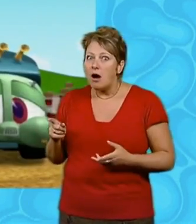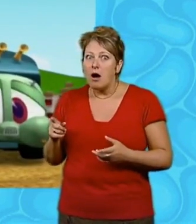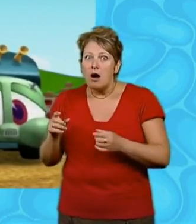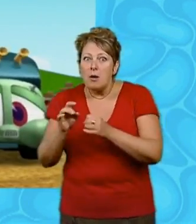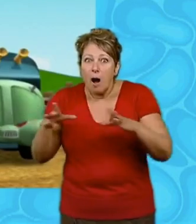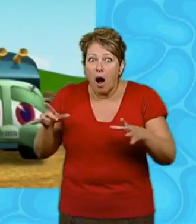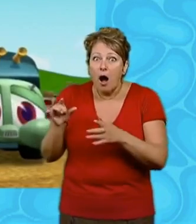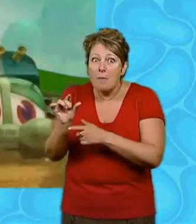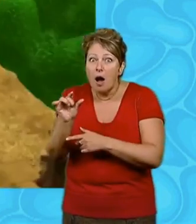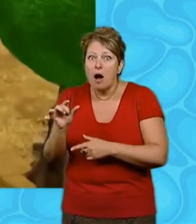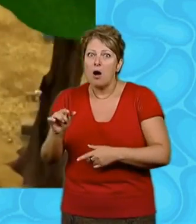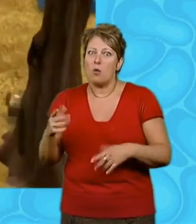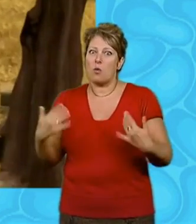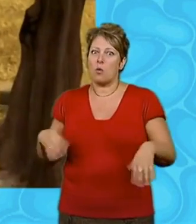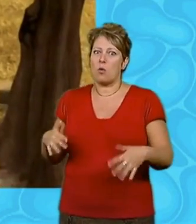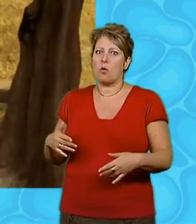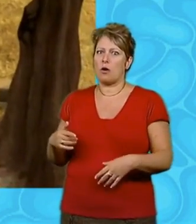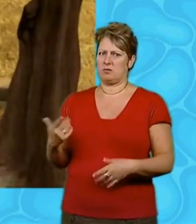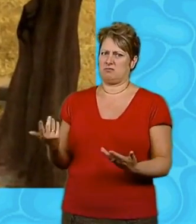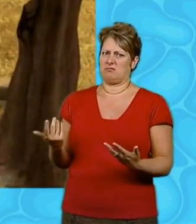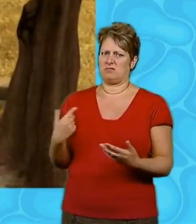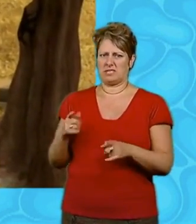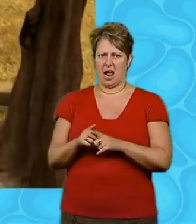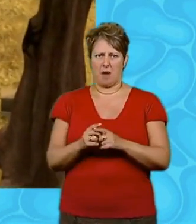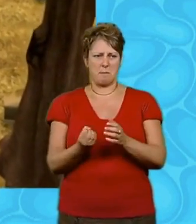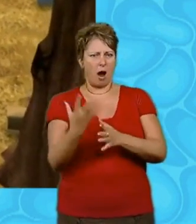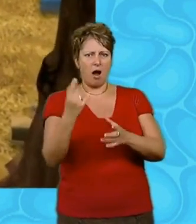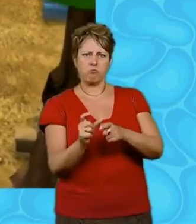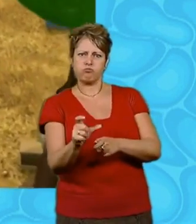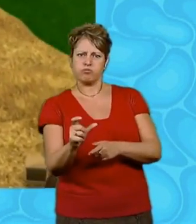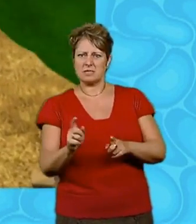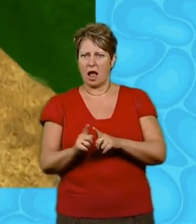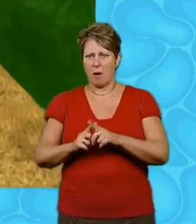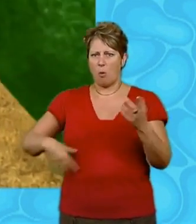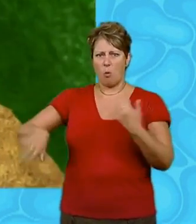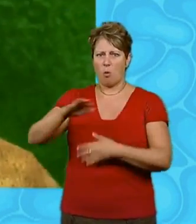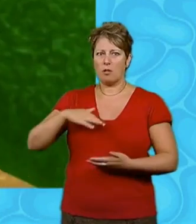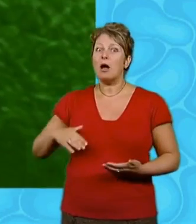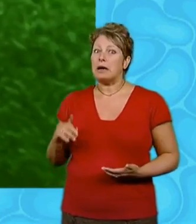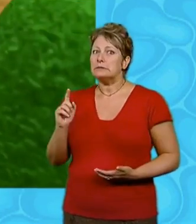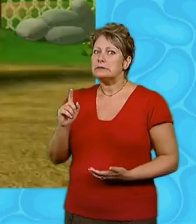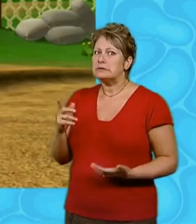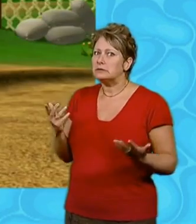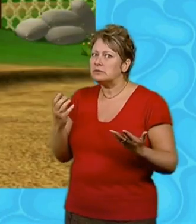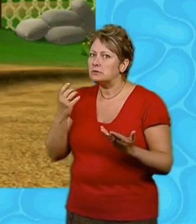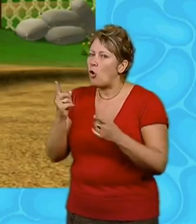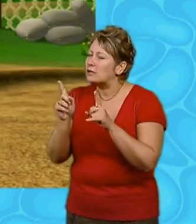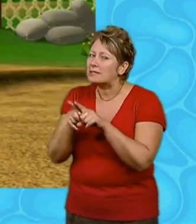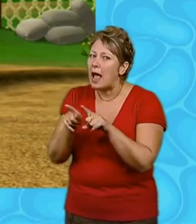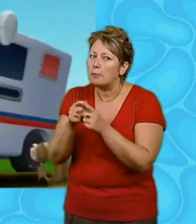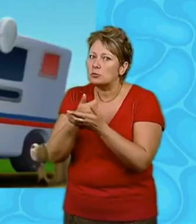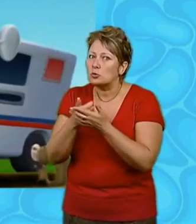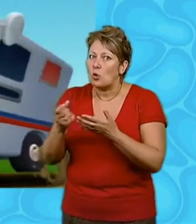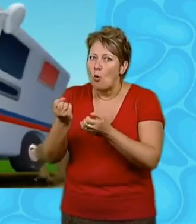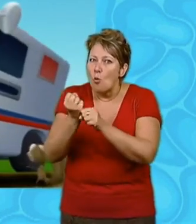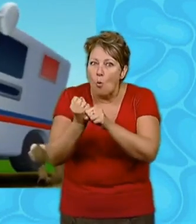have spark plugs and so does every other truck. Oh, this isn't your everyday spark plug, Dex. What do you mean? The golden spark